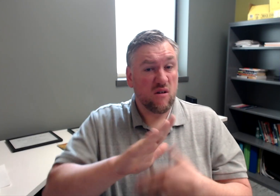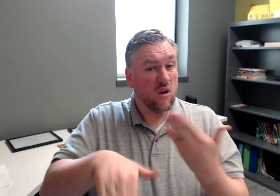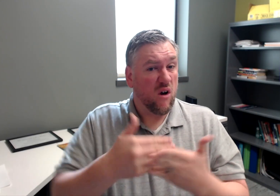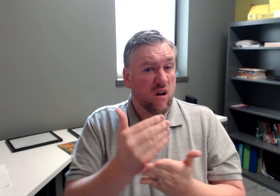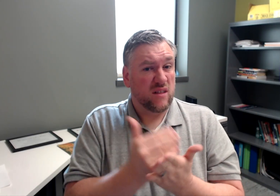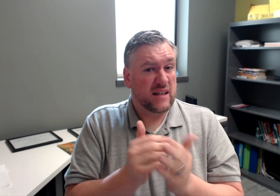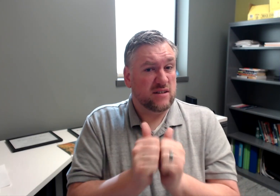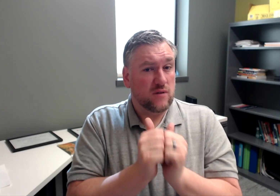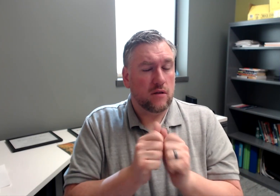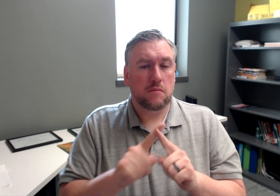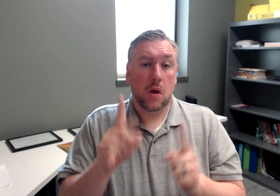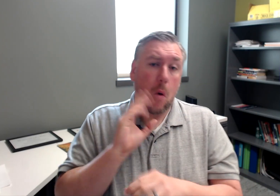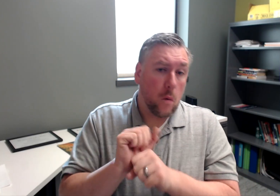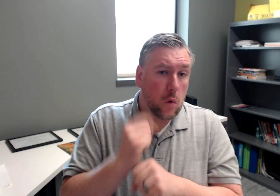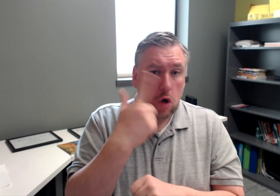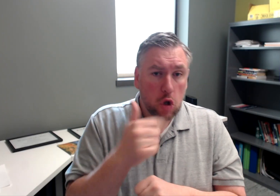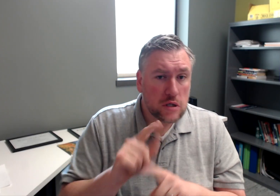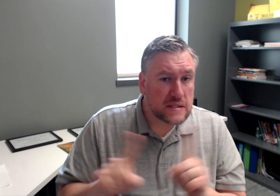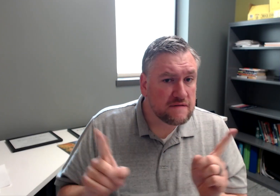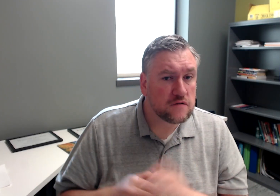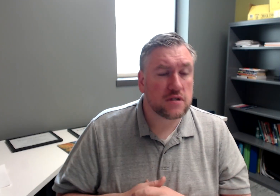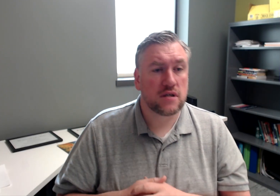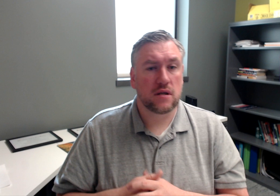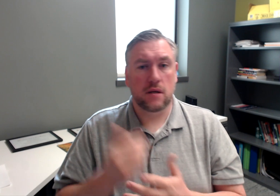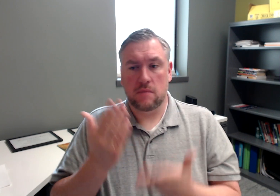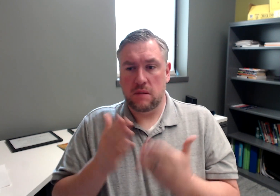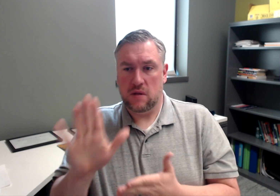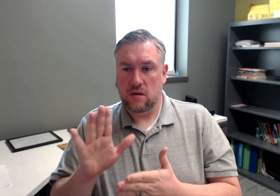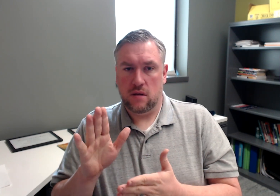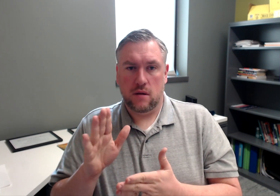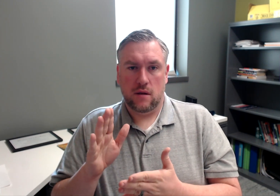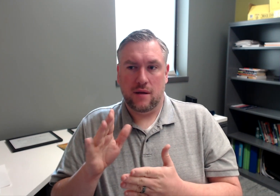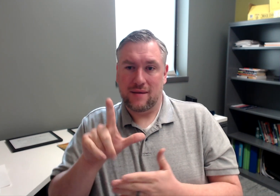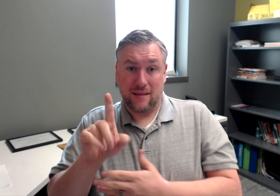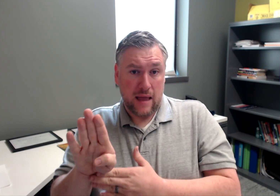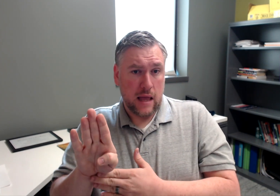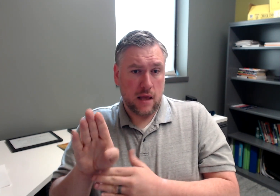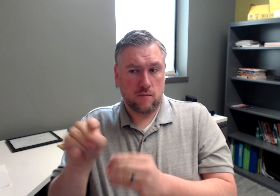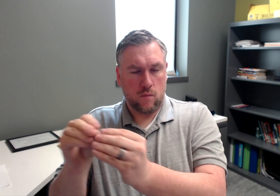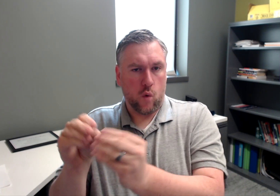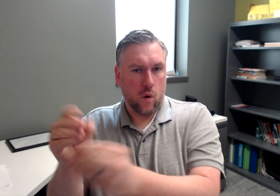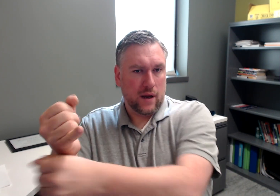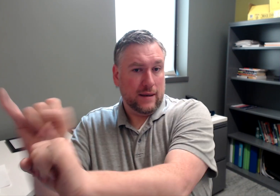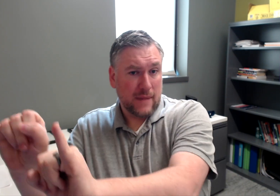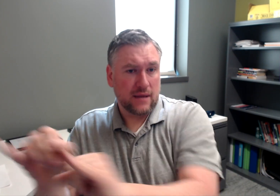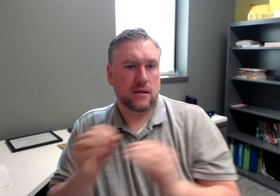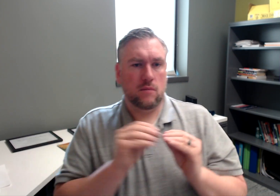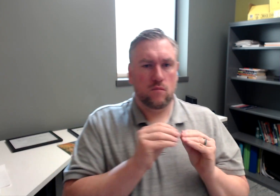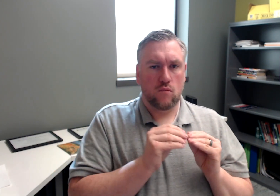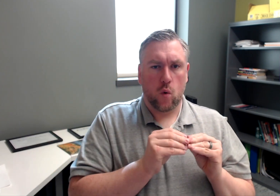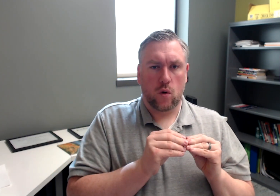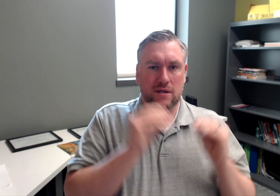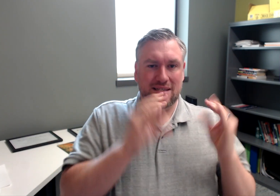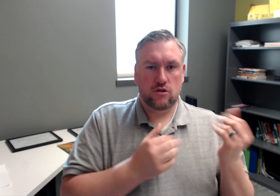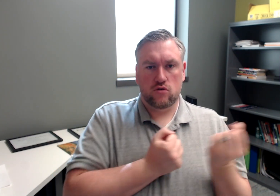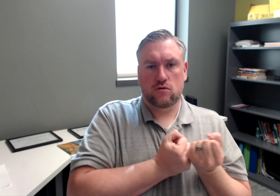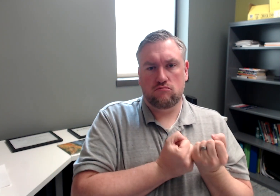content. So, all the lessons can be together, but maybe the homework's a little bit different. Maybe